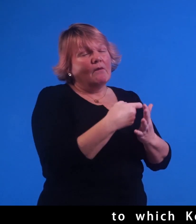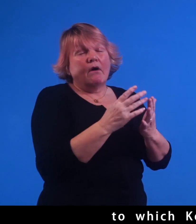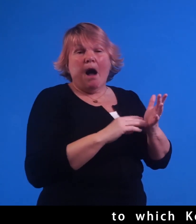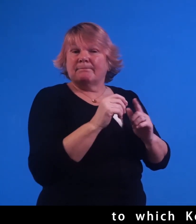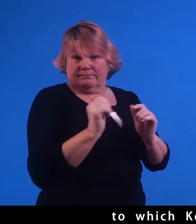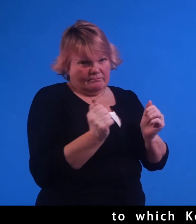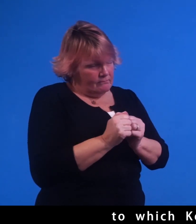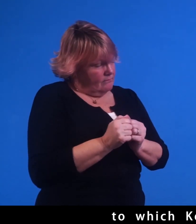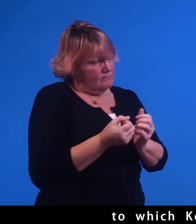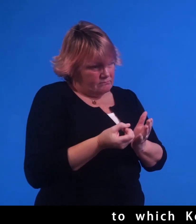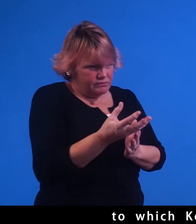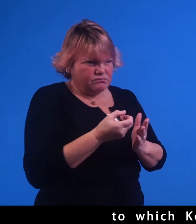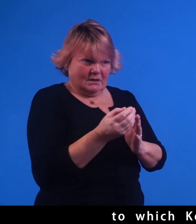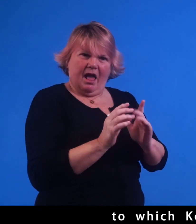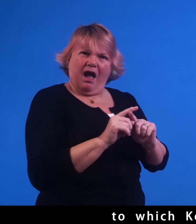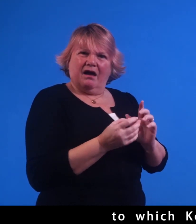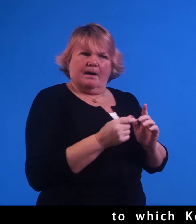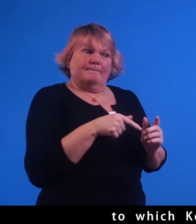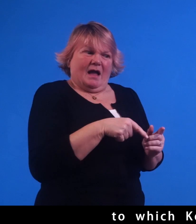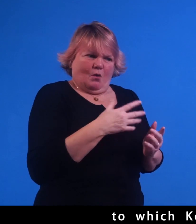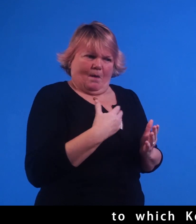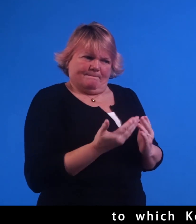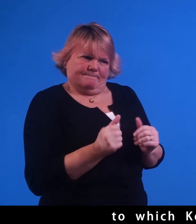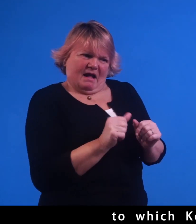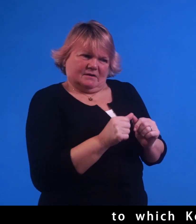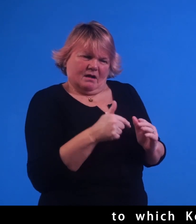to which Kemp put forward an improved version of his monument,